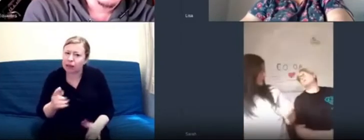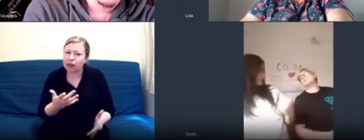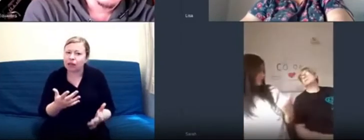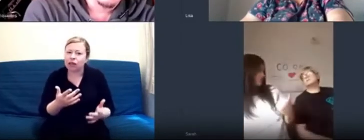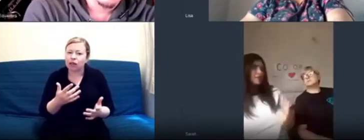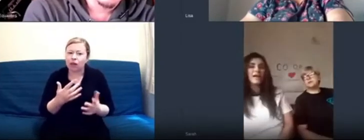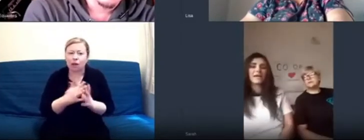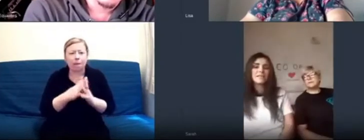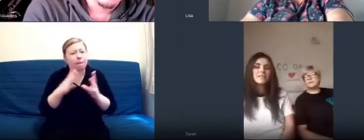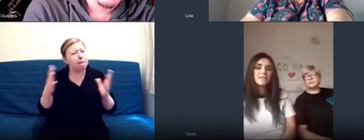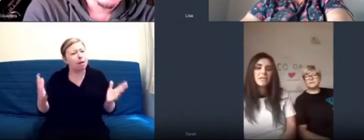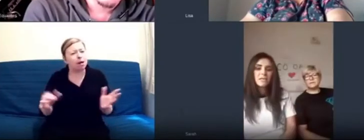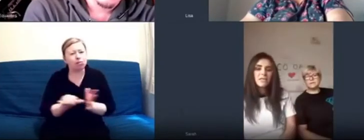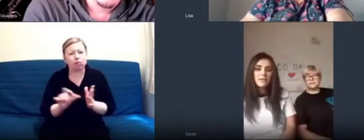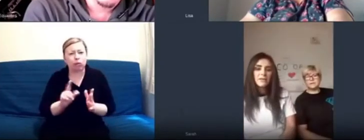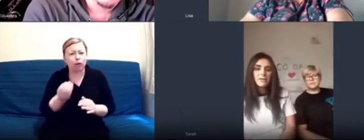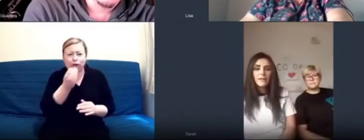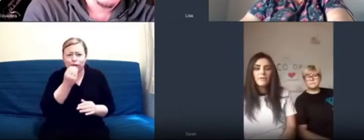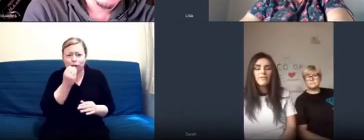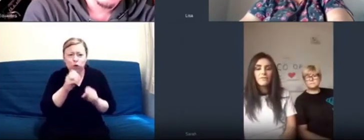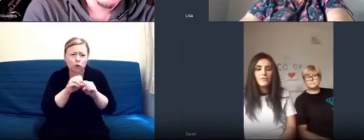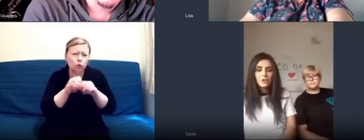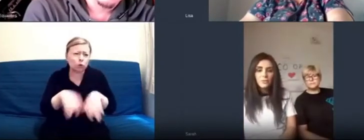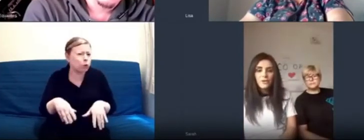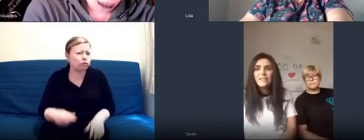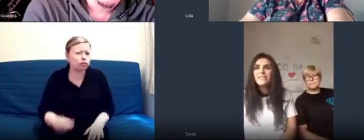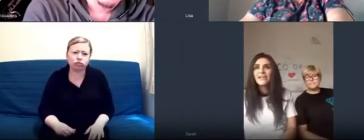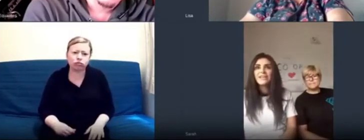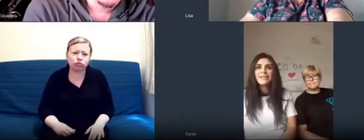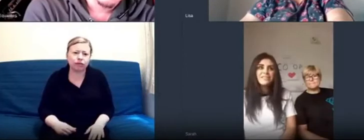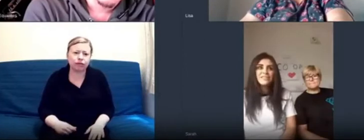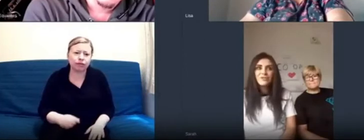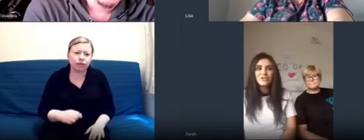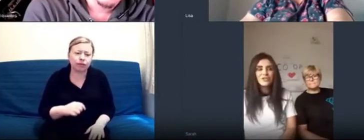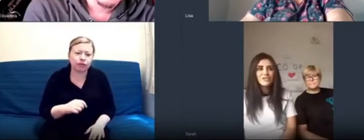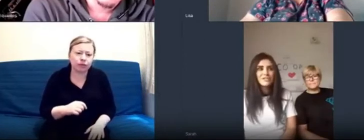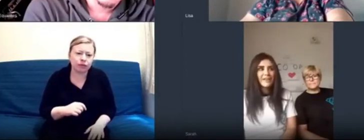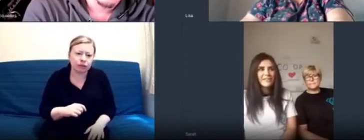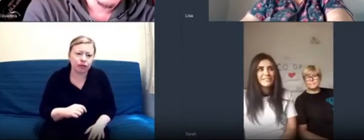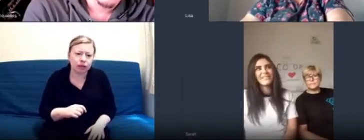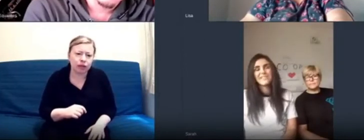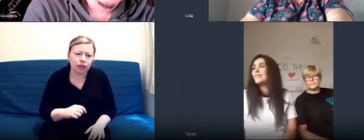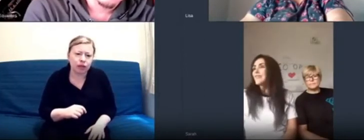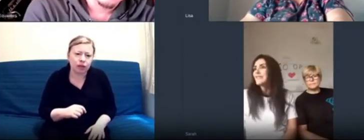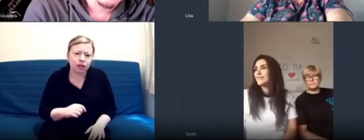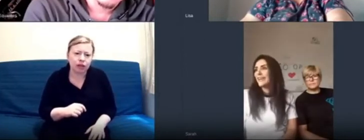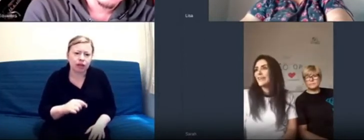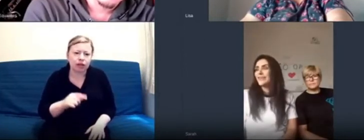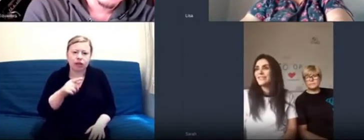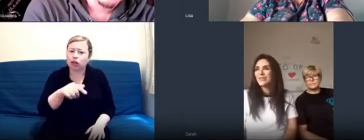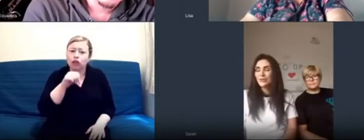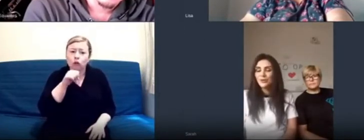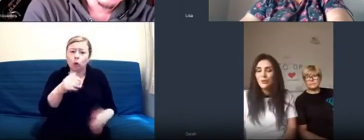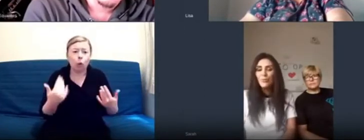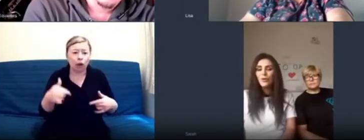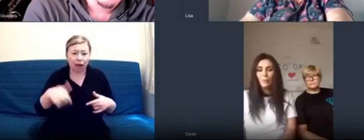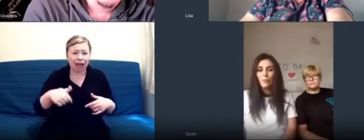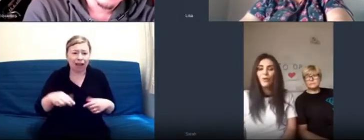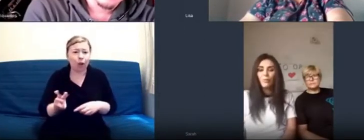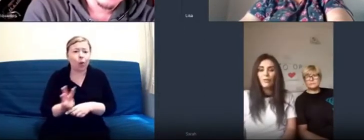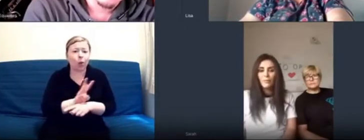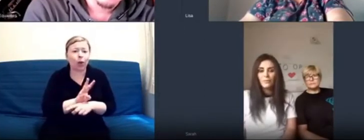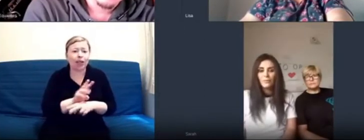well, you'll see this firsthand. Food waste, and this is not just isolated to West Fife, it's a